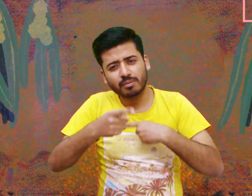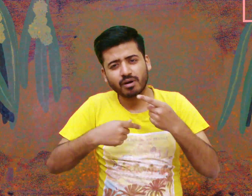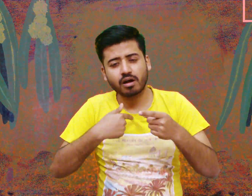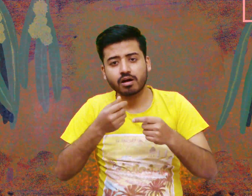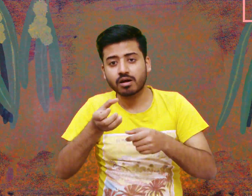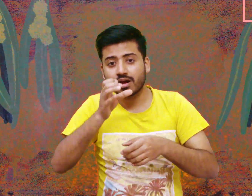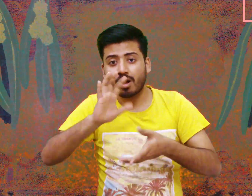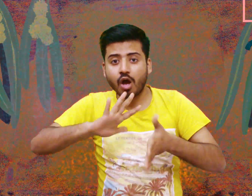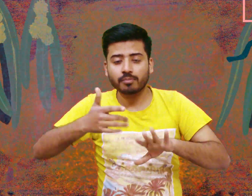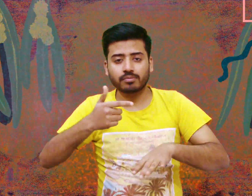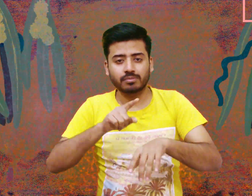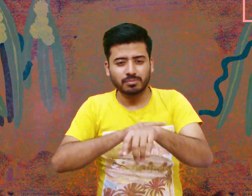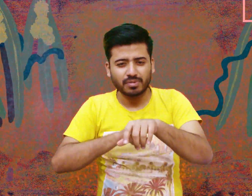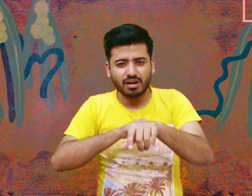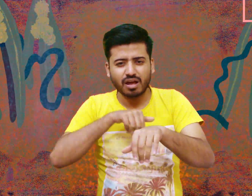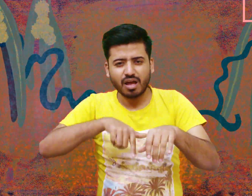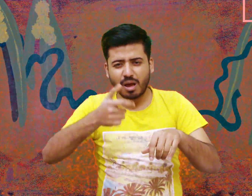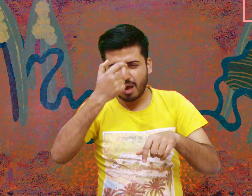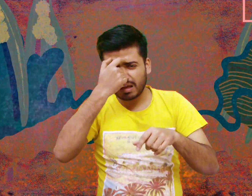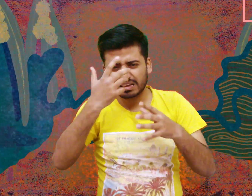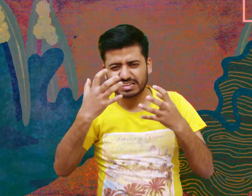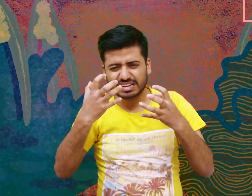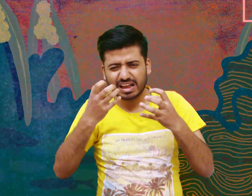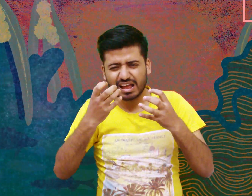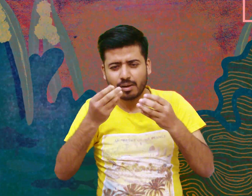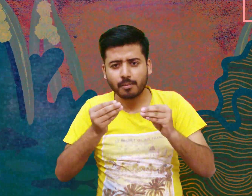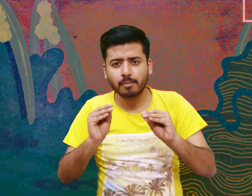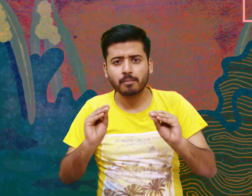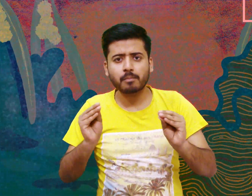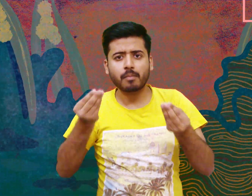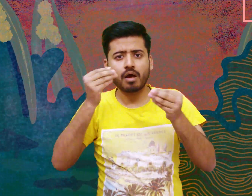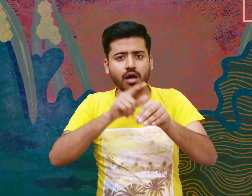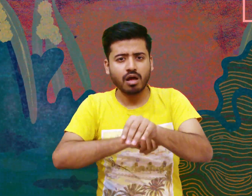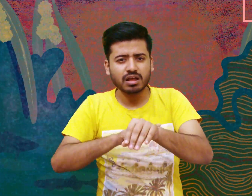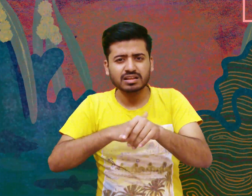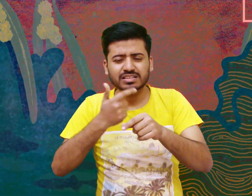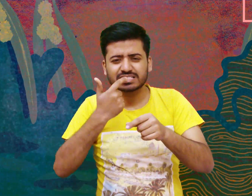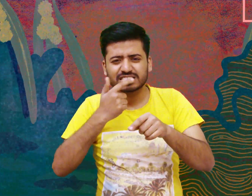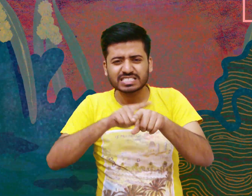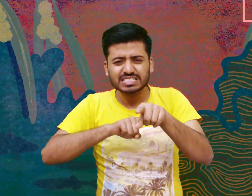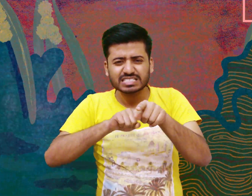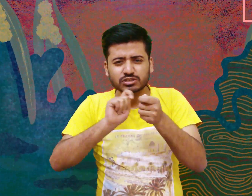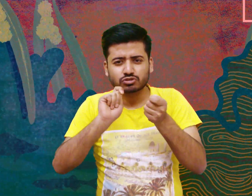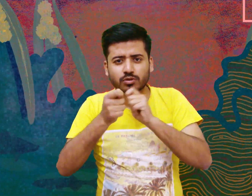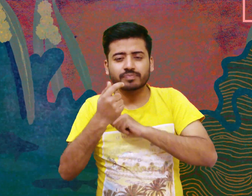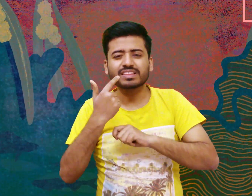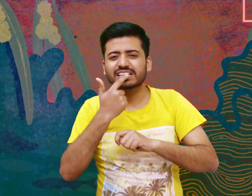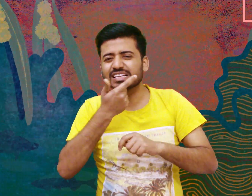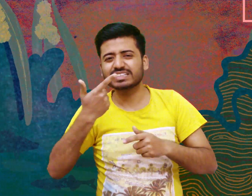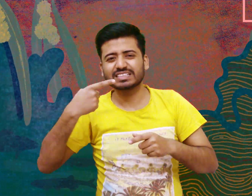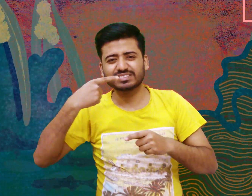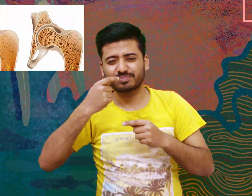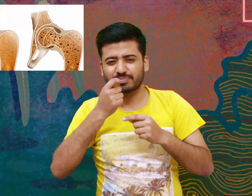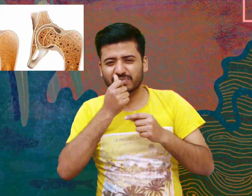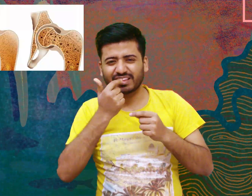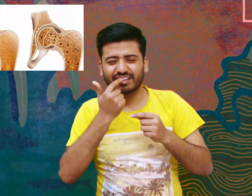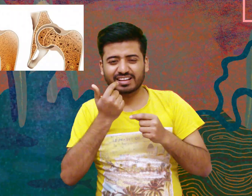discoloration is accompanied by pain, sensitivity, or other oral health concerns, if you are concerned about the cause of your orange